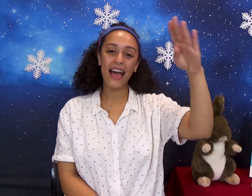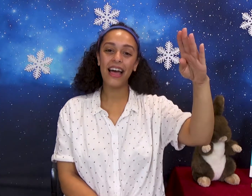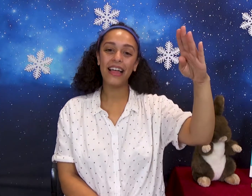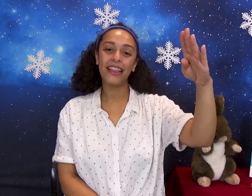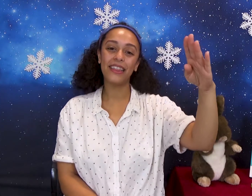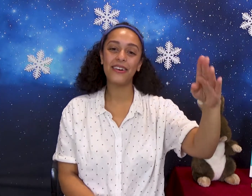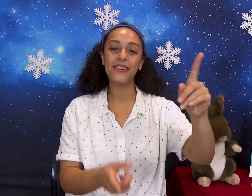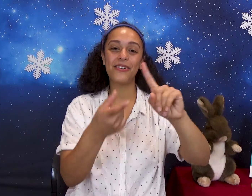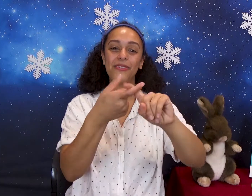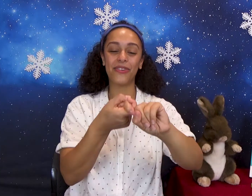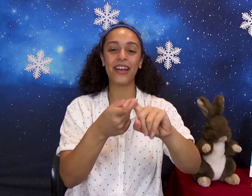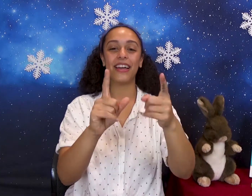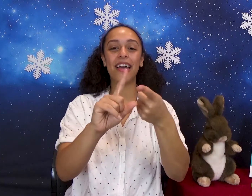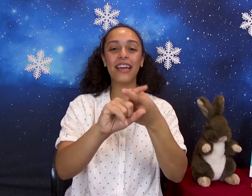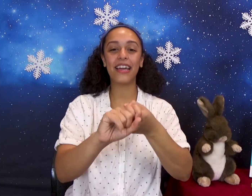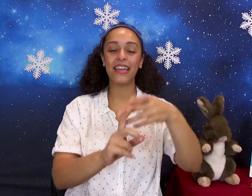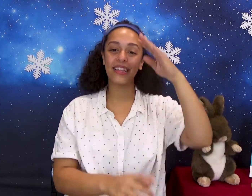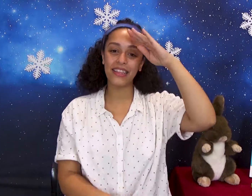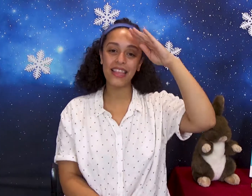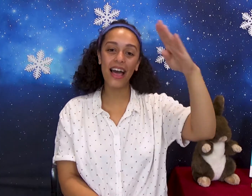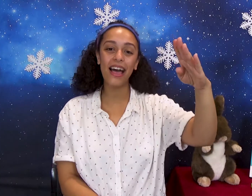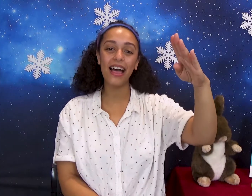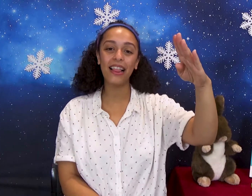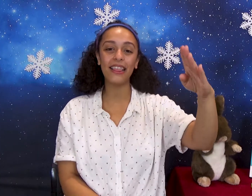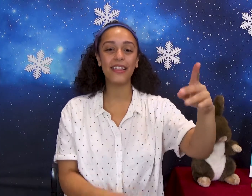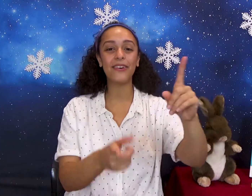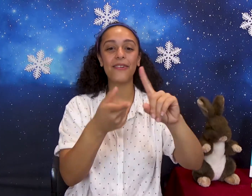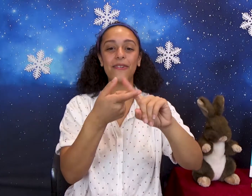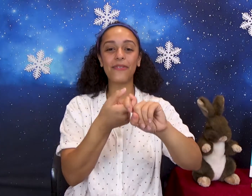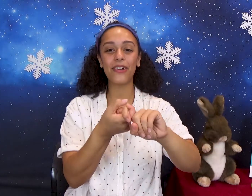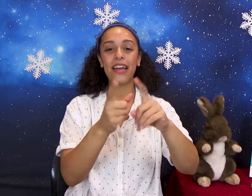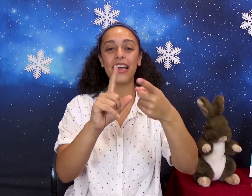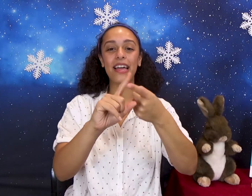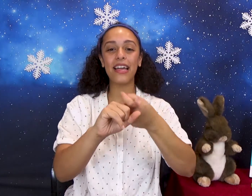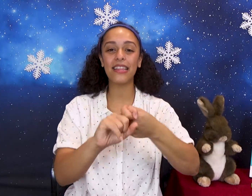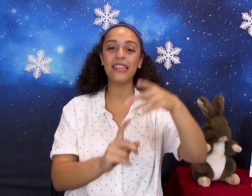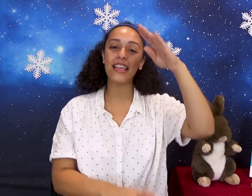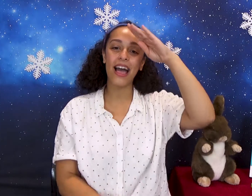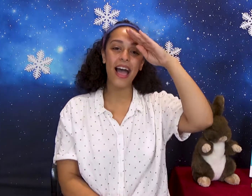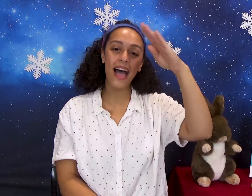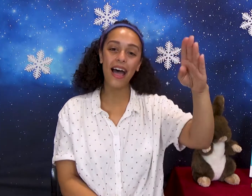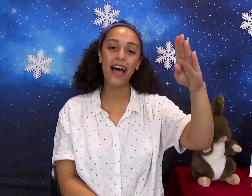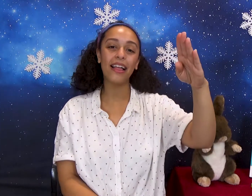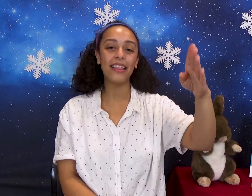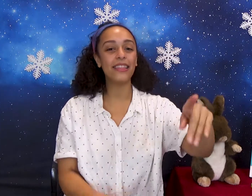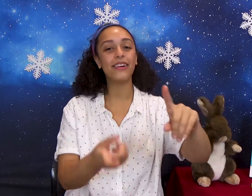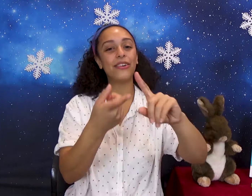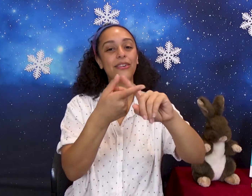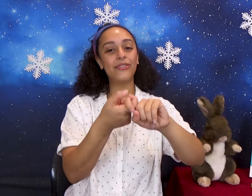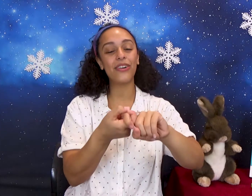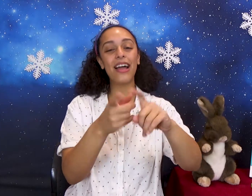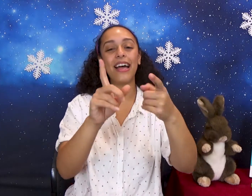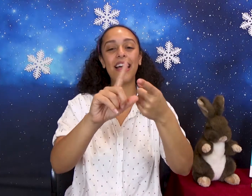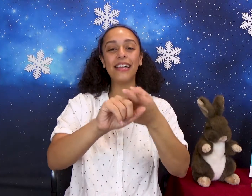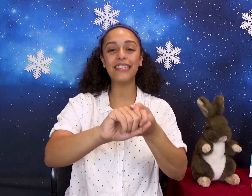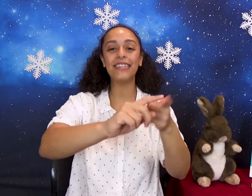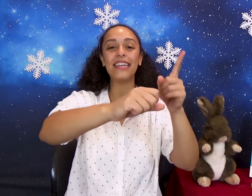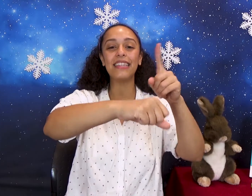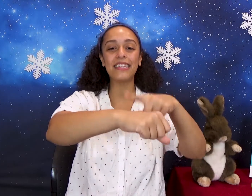Hello, friends. Hello, friends. Hello, friends. It's